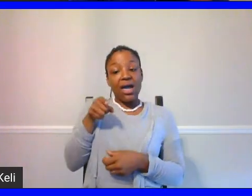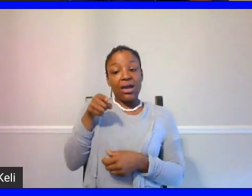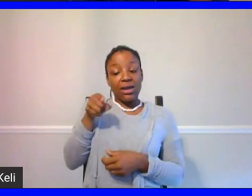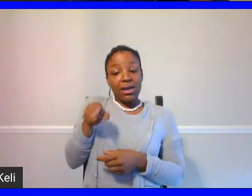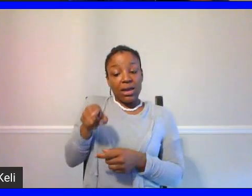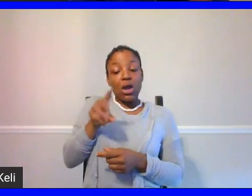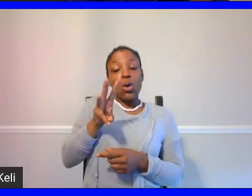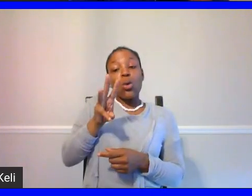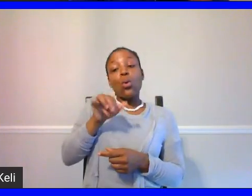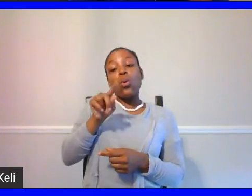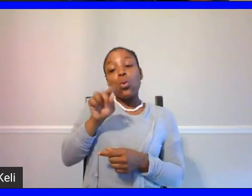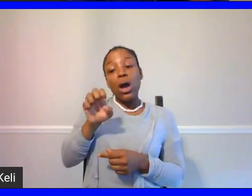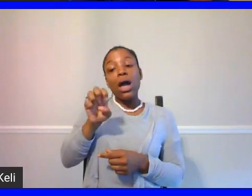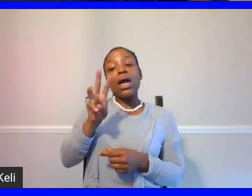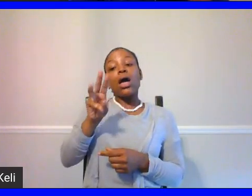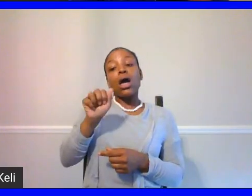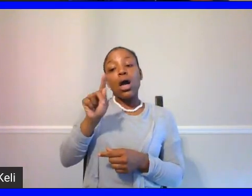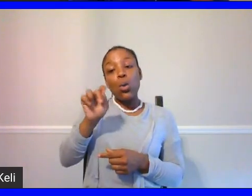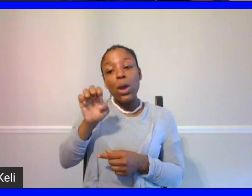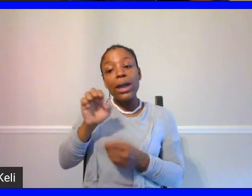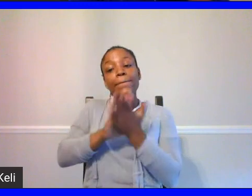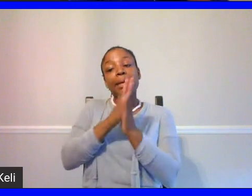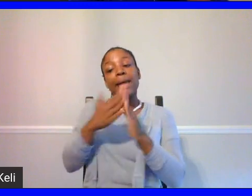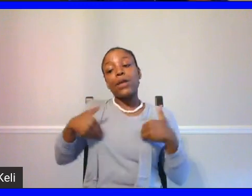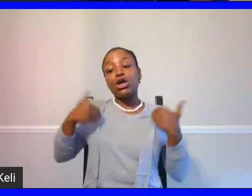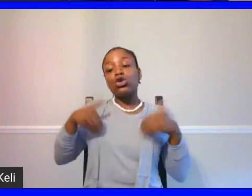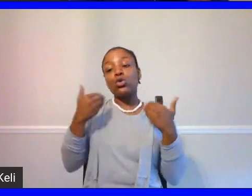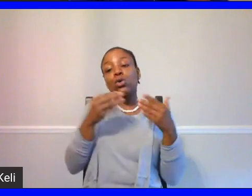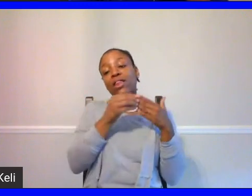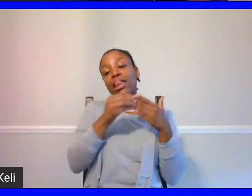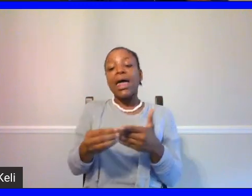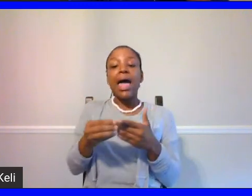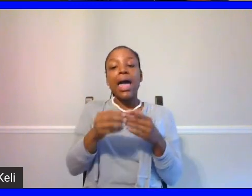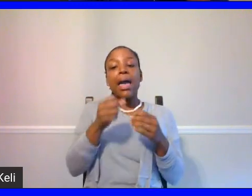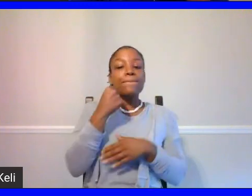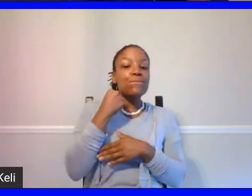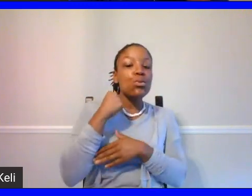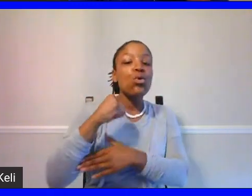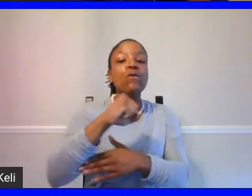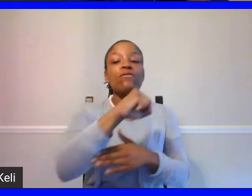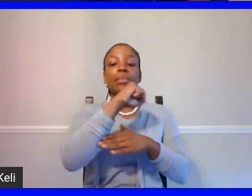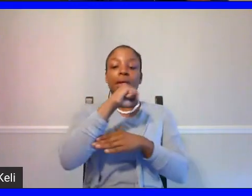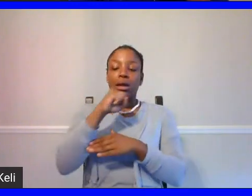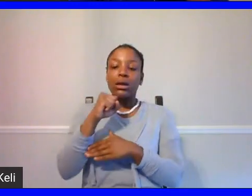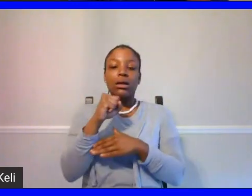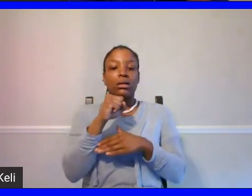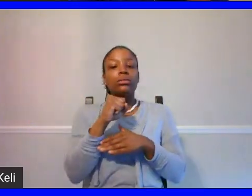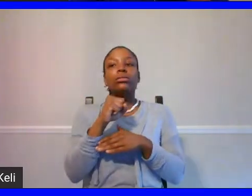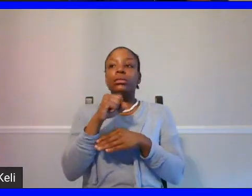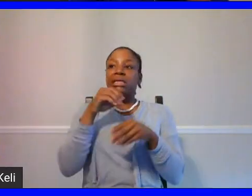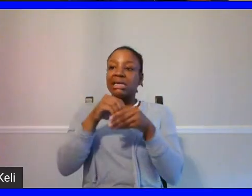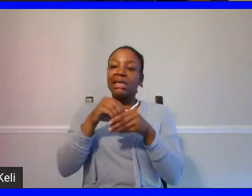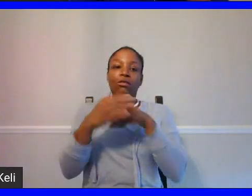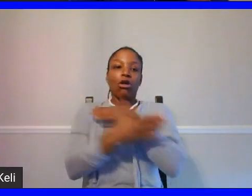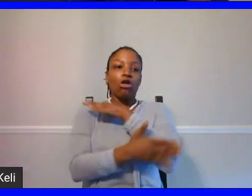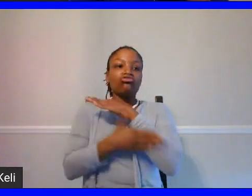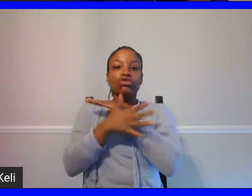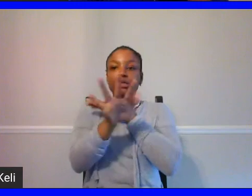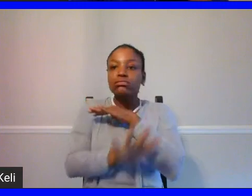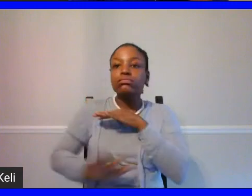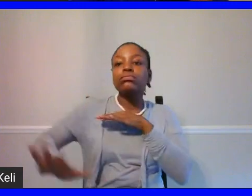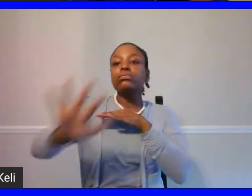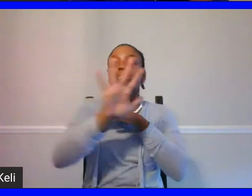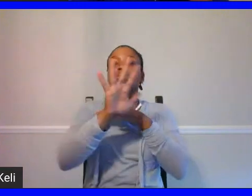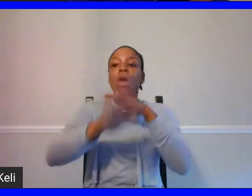became a youth-led movement across the country. Some people say there were up to 500,000 members of the